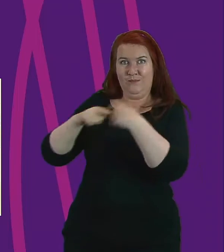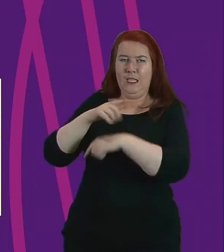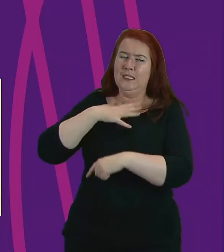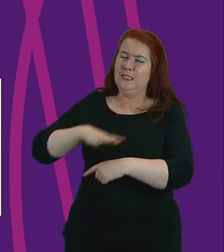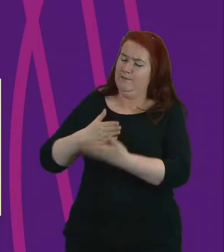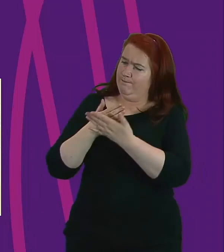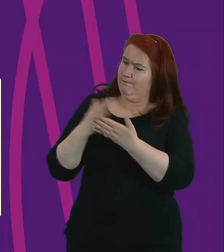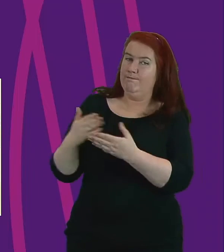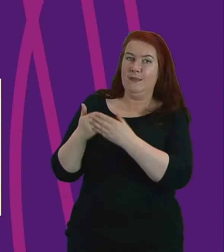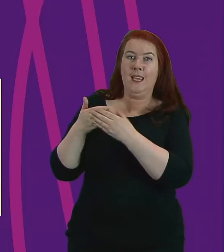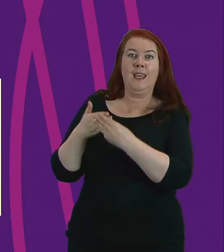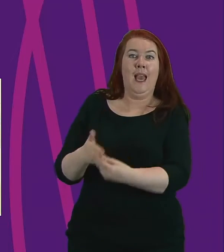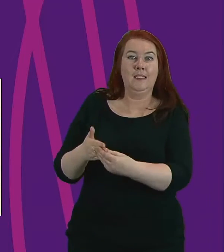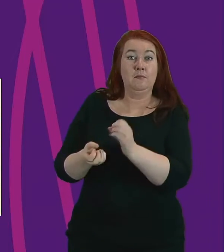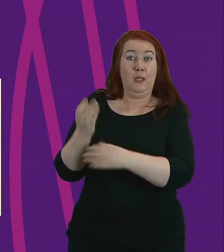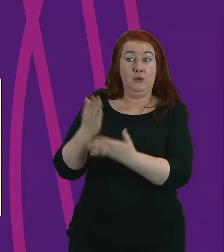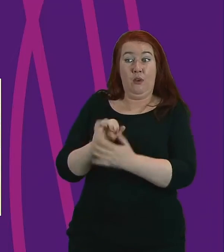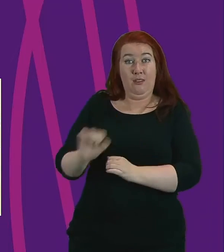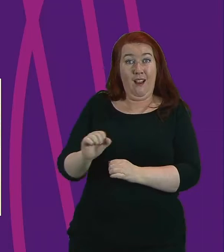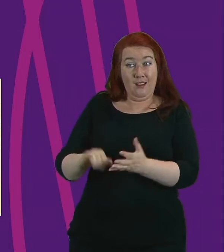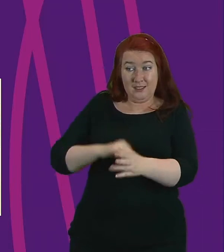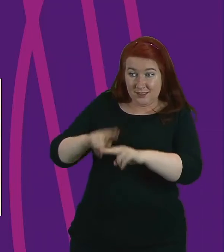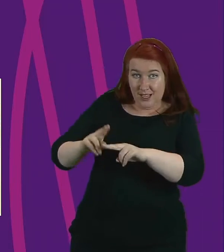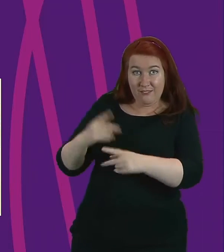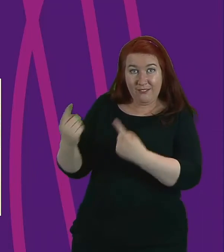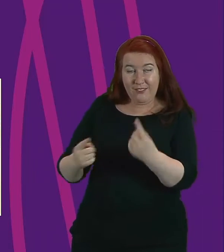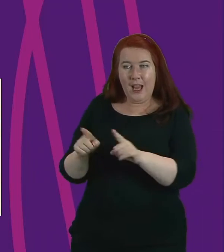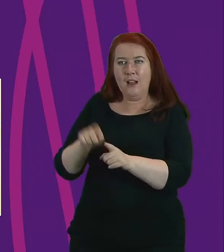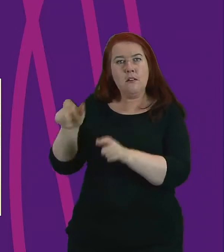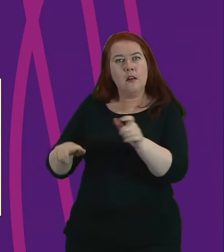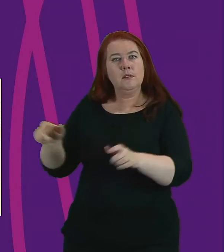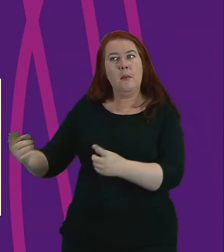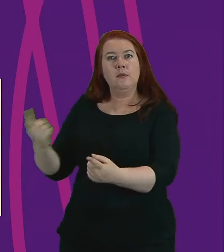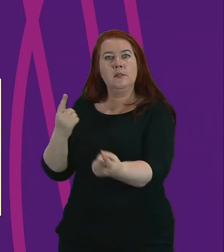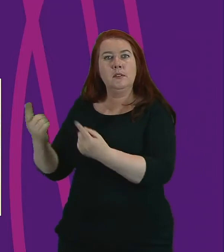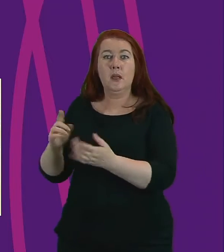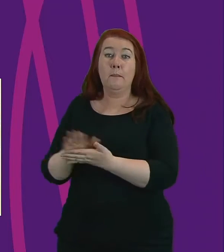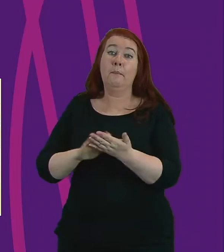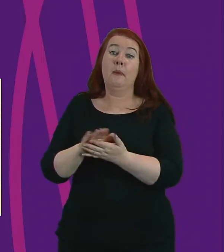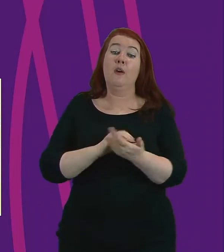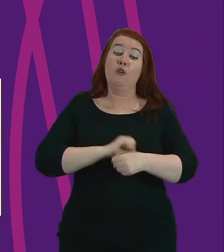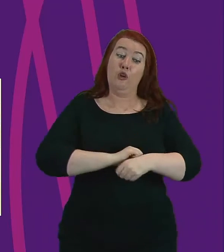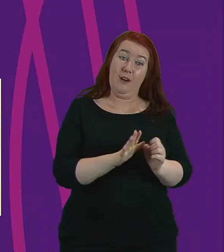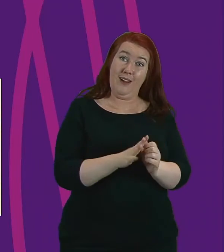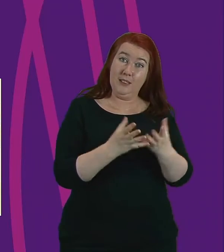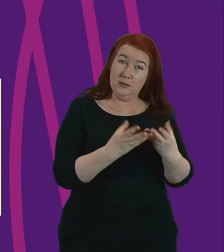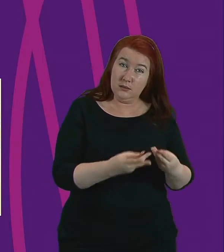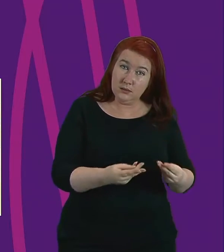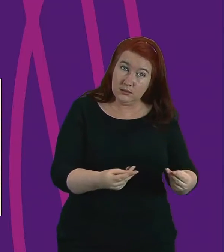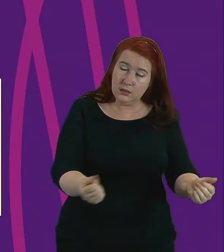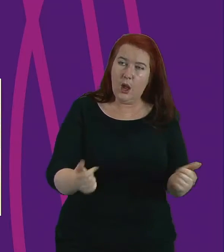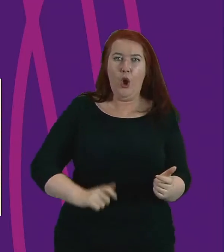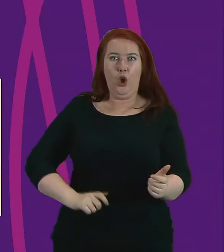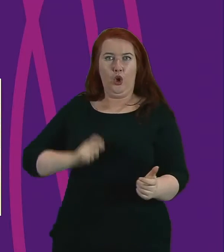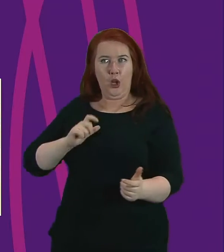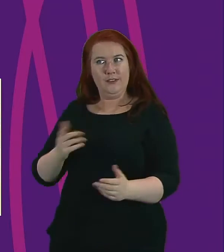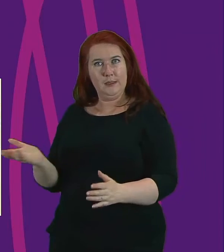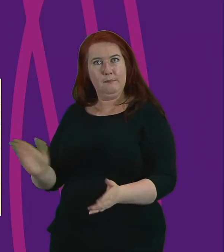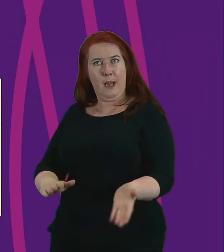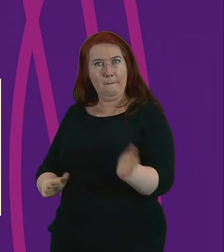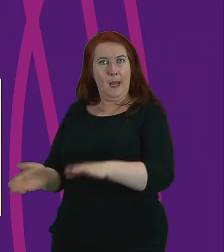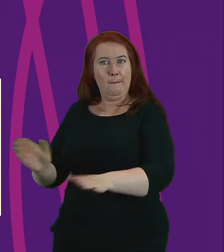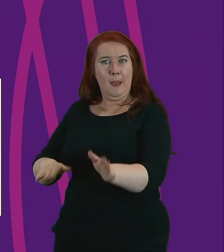workers and their customers safe. So as the virus fades, confidence can grow, and so can the economy. The